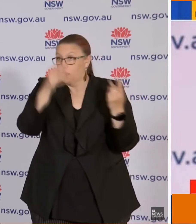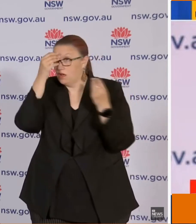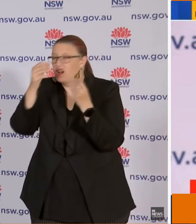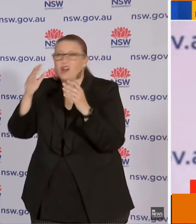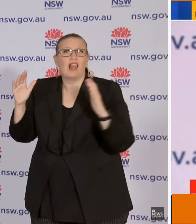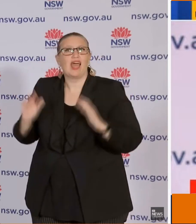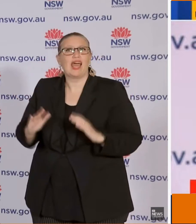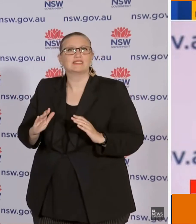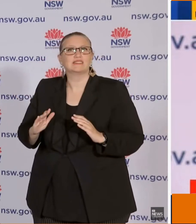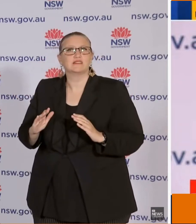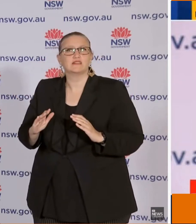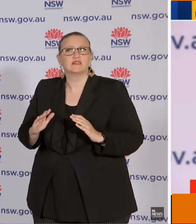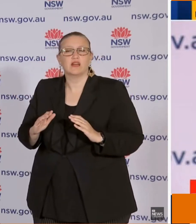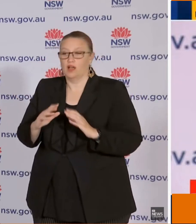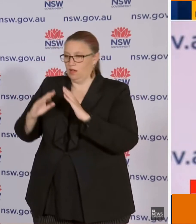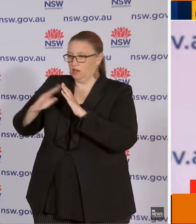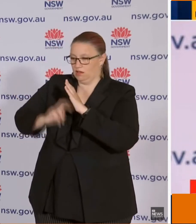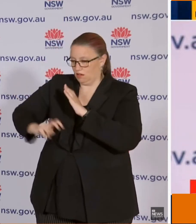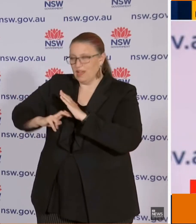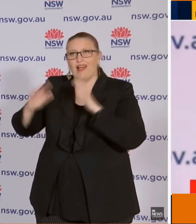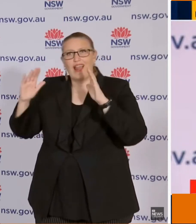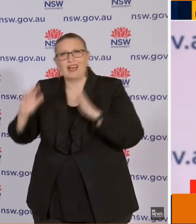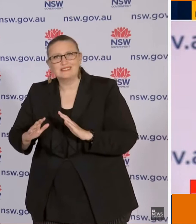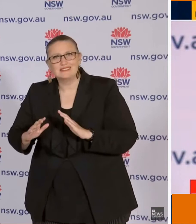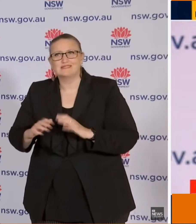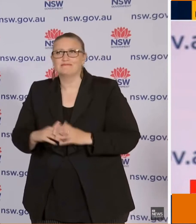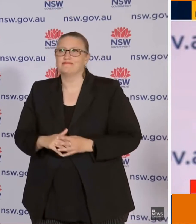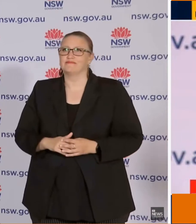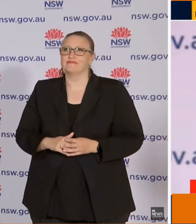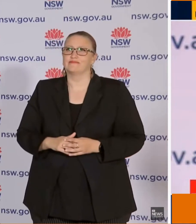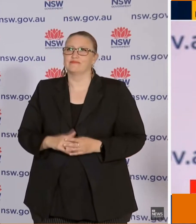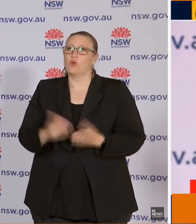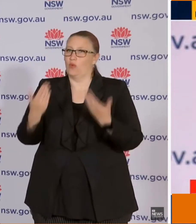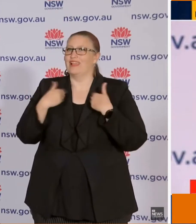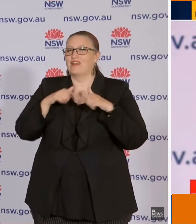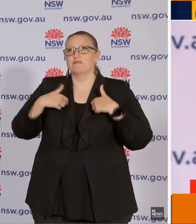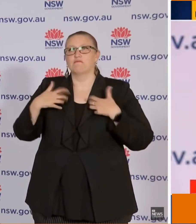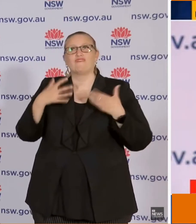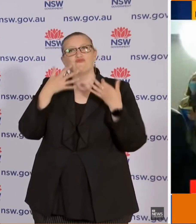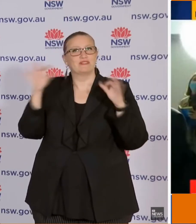keeping vaccination rates high, because that will give us the greater level of freedom.